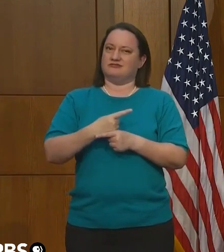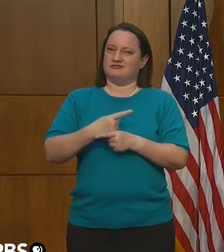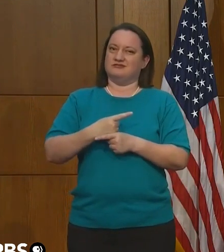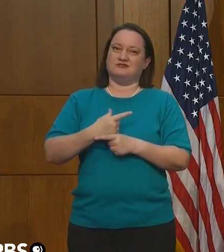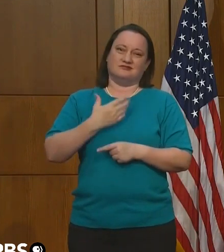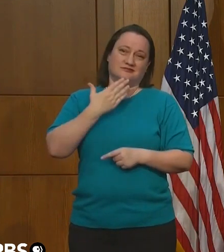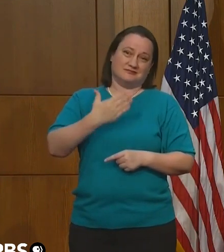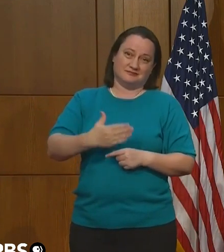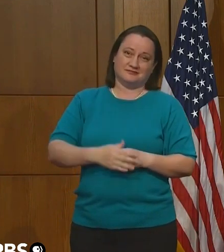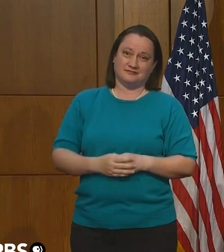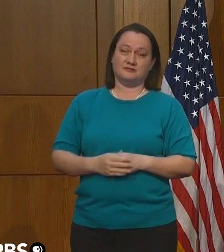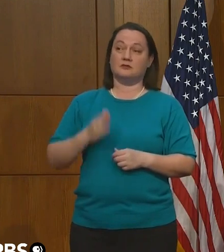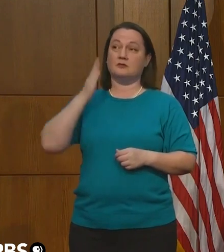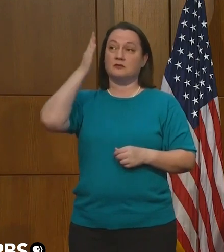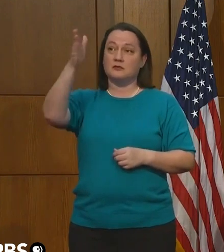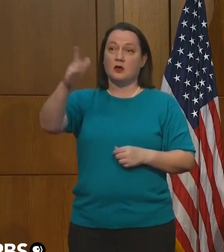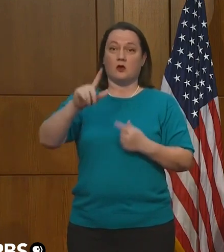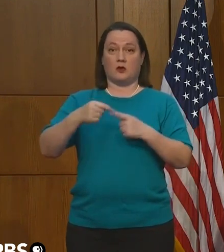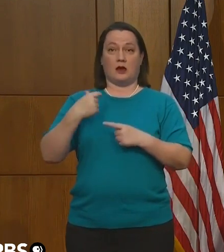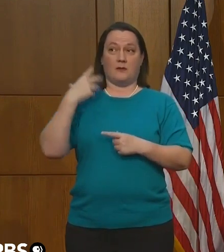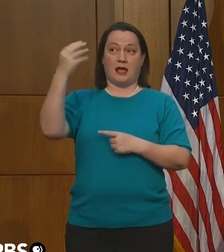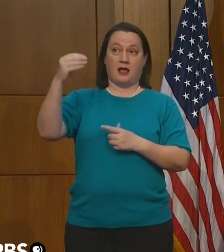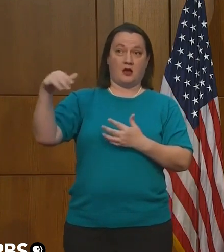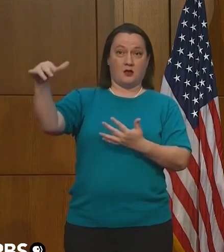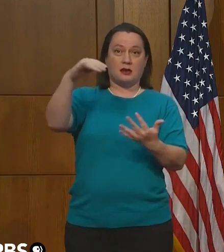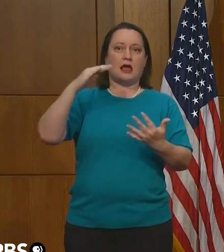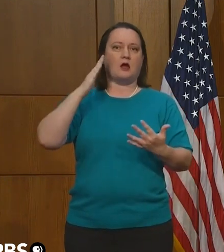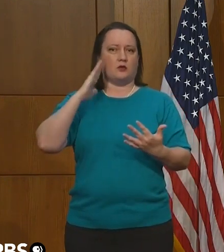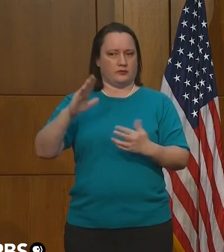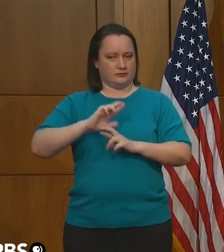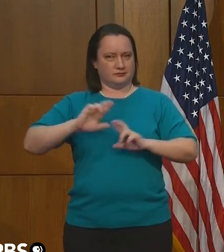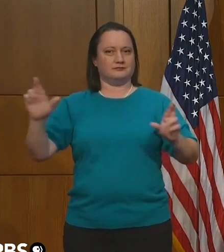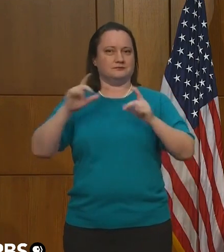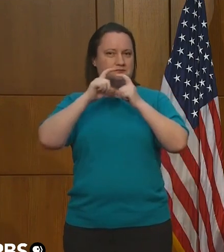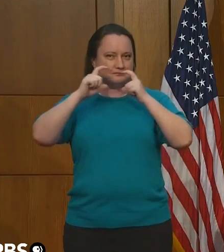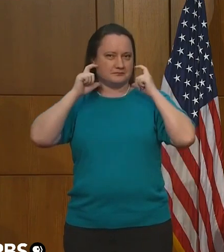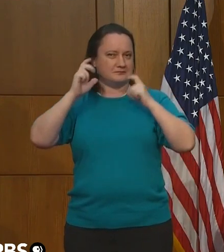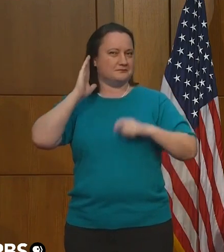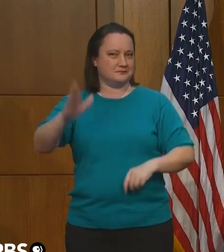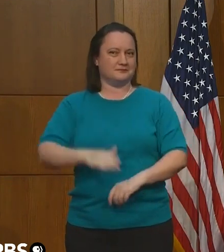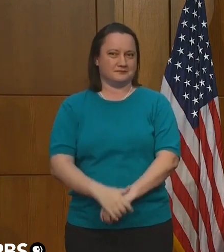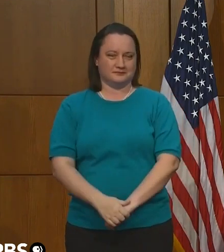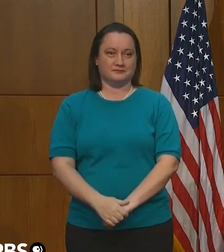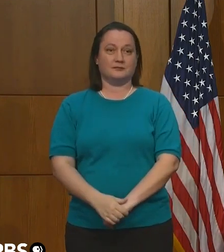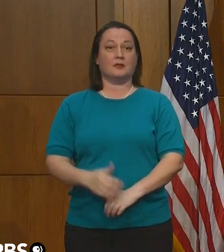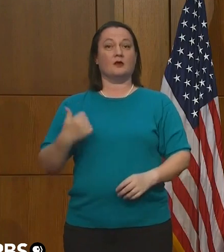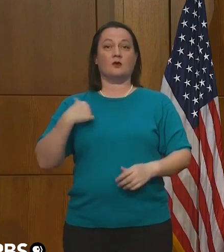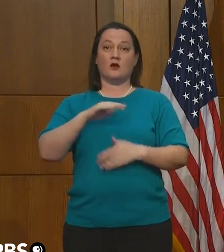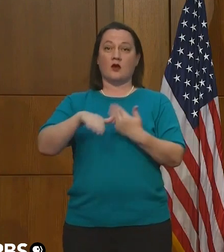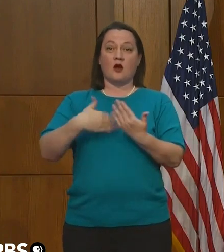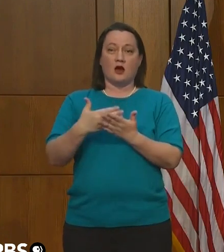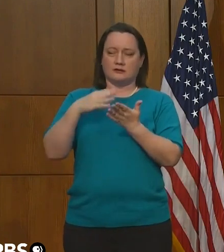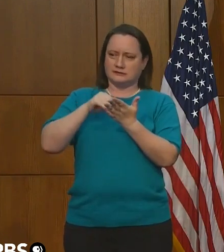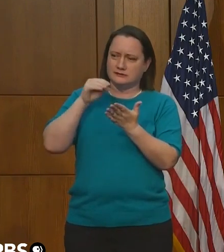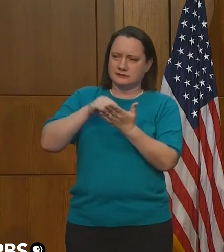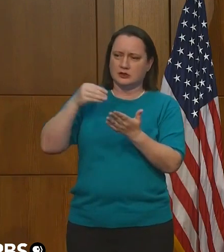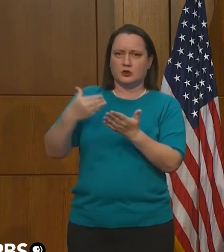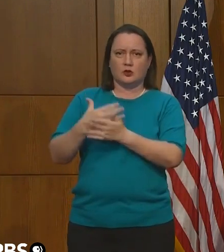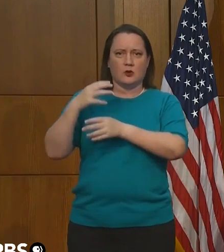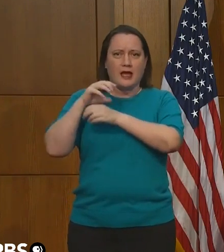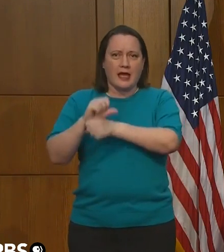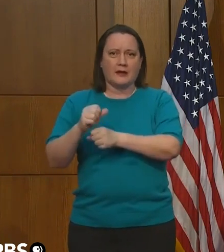when I'm out in the public, I will be better prepared. We're all forming new habits and routines, and